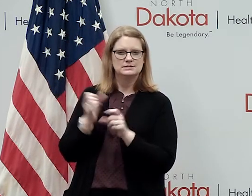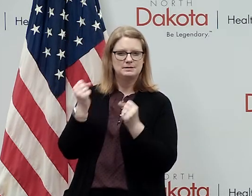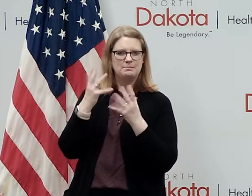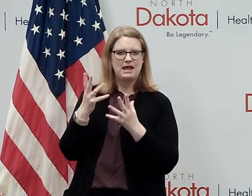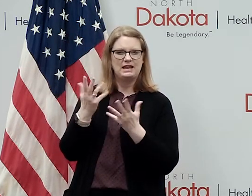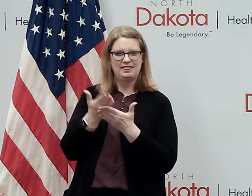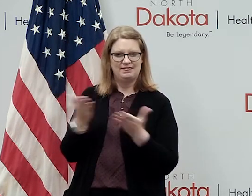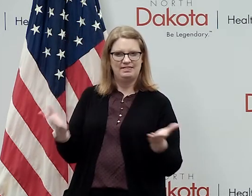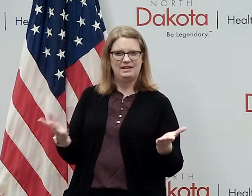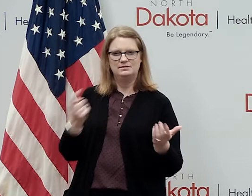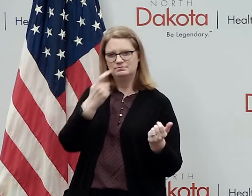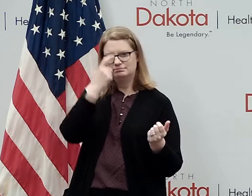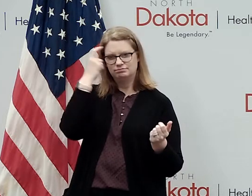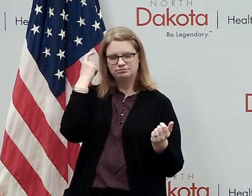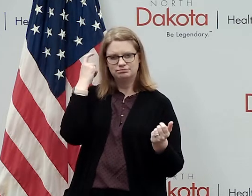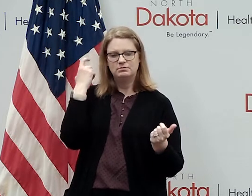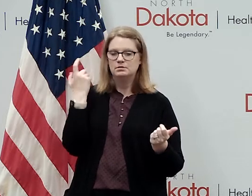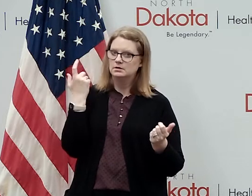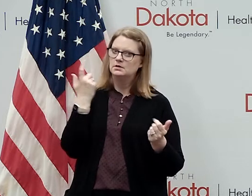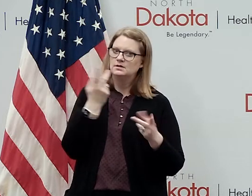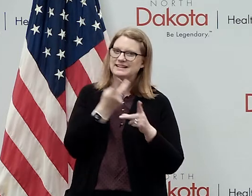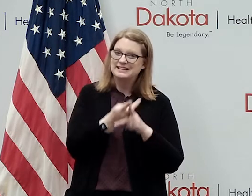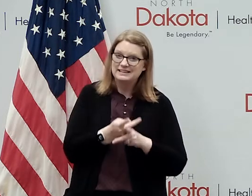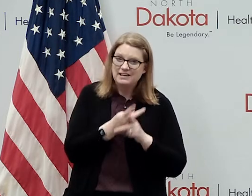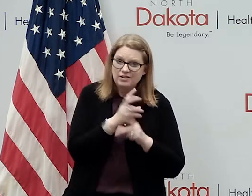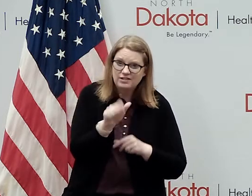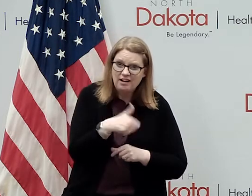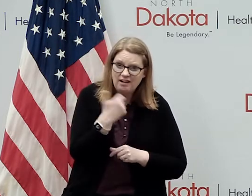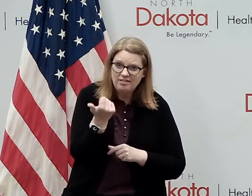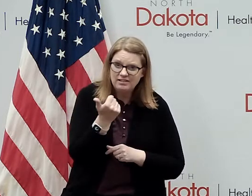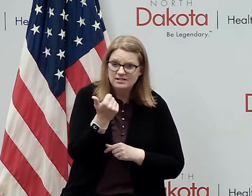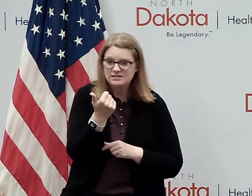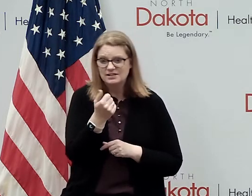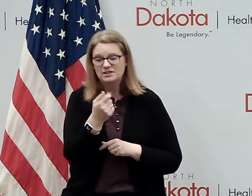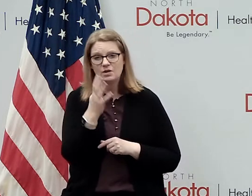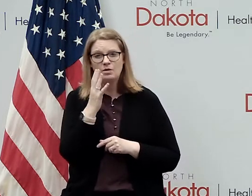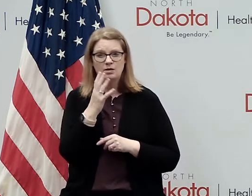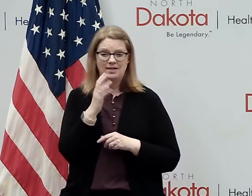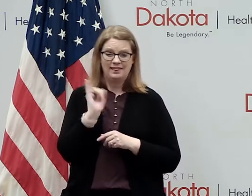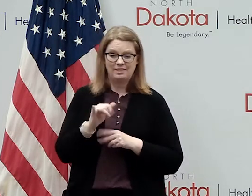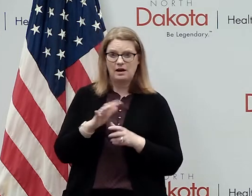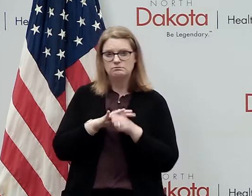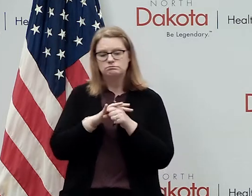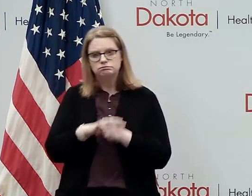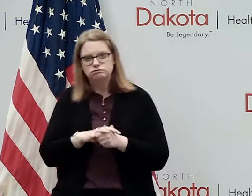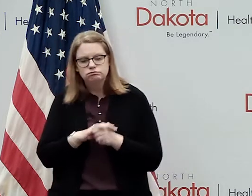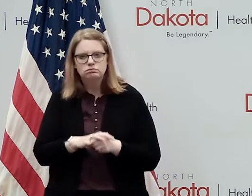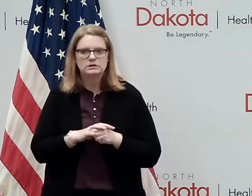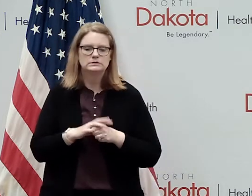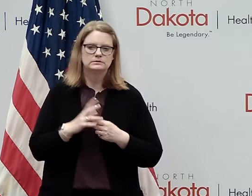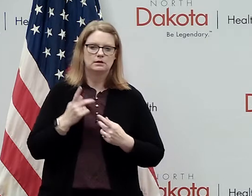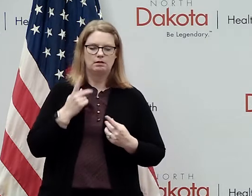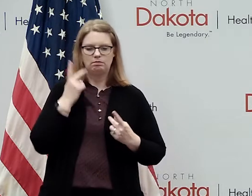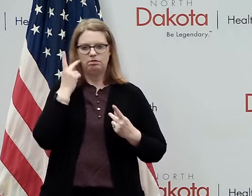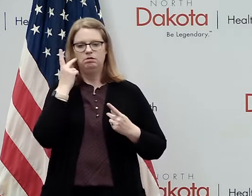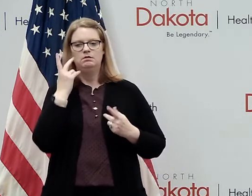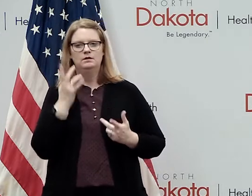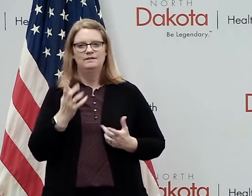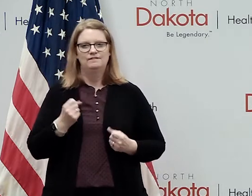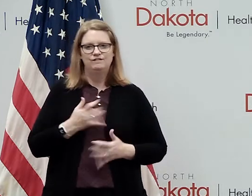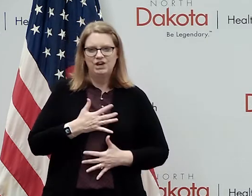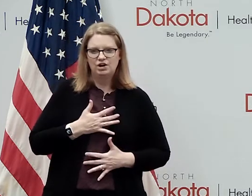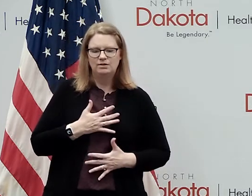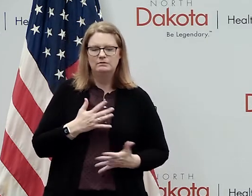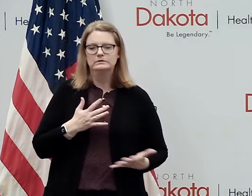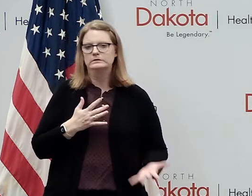things, and providing care to others, especially during emergency, can lead to stress, anxiety, fear, and other strong emotions.